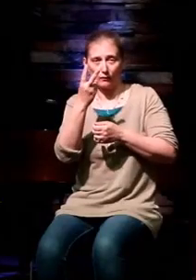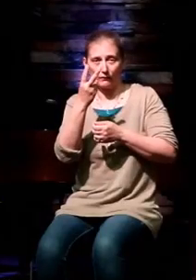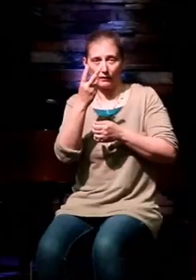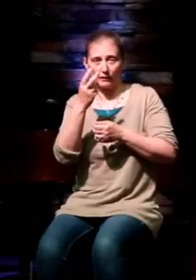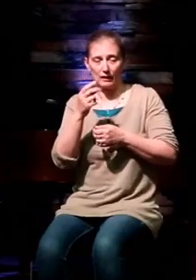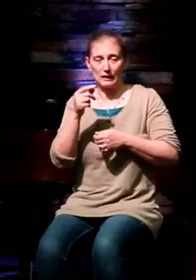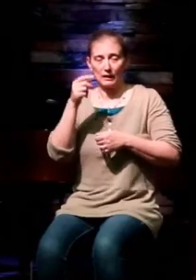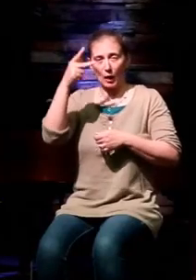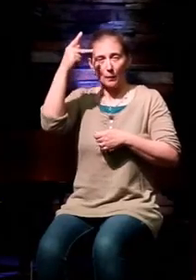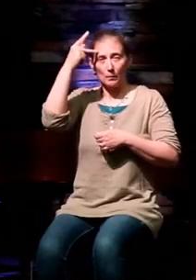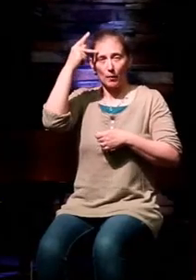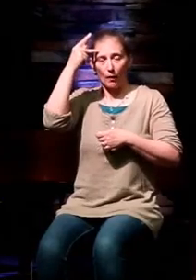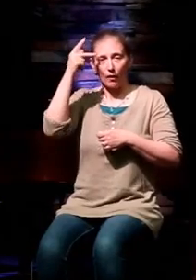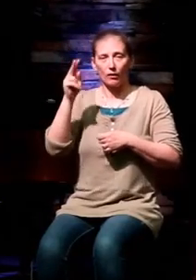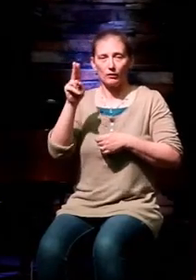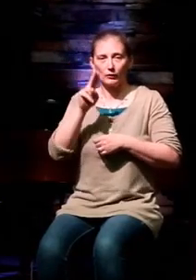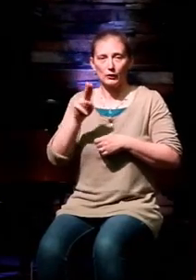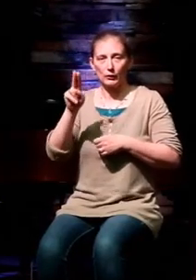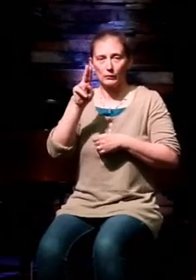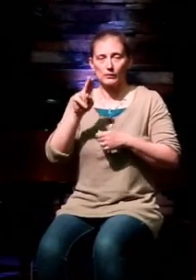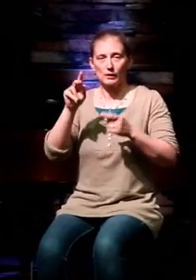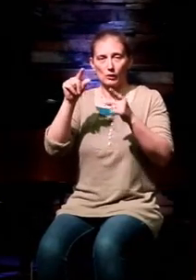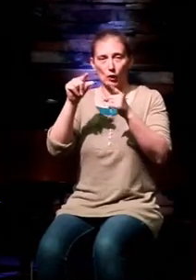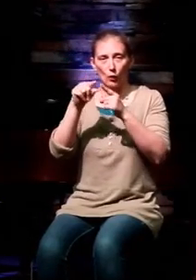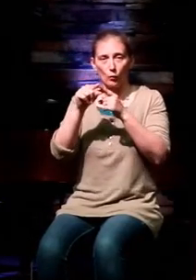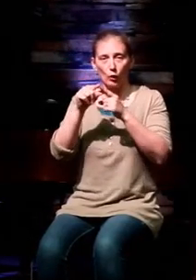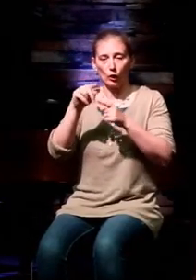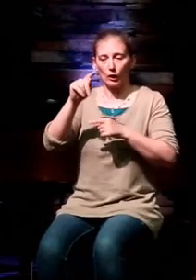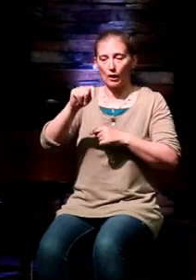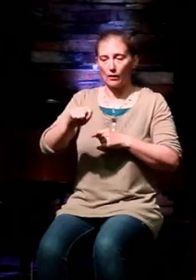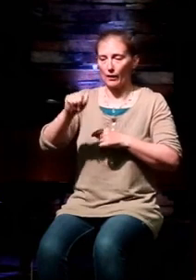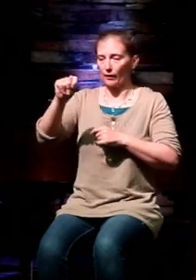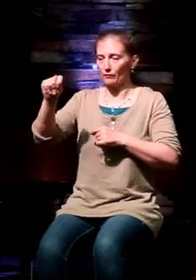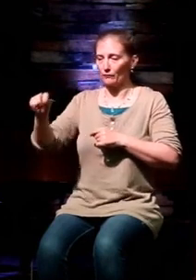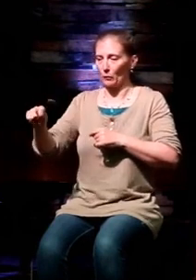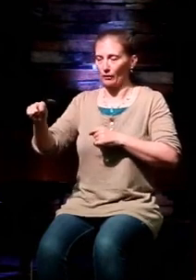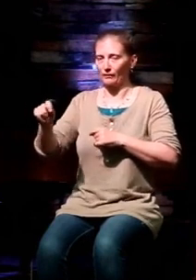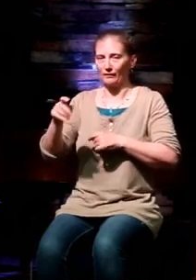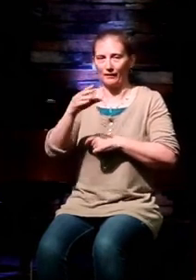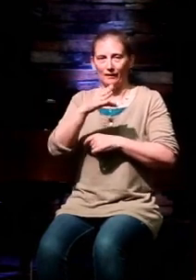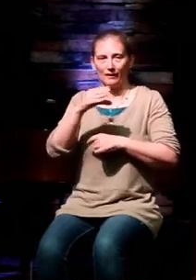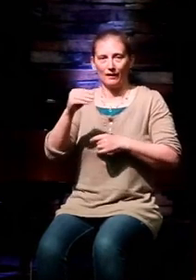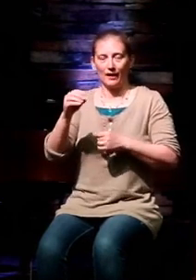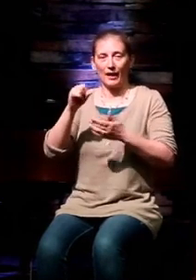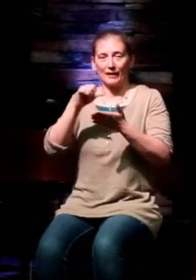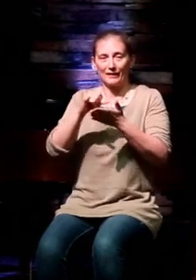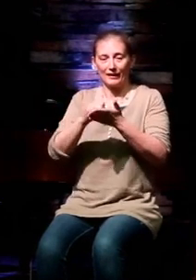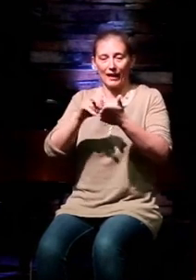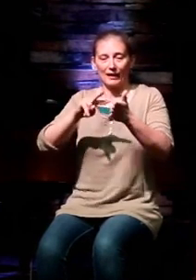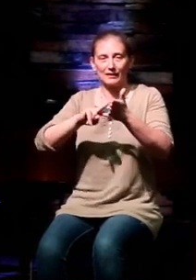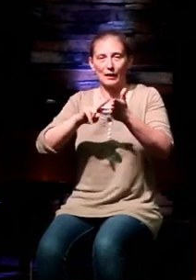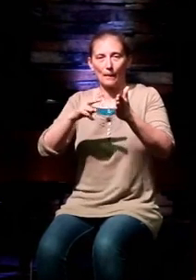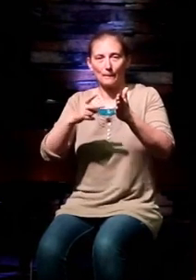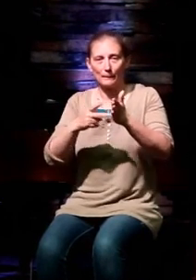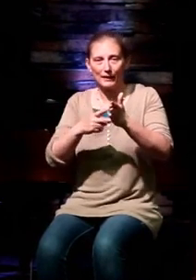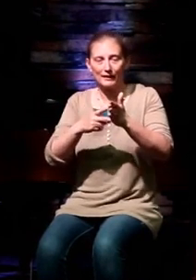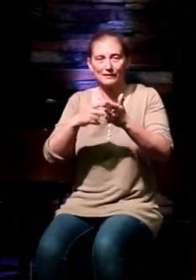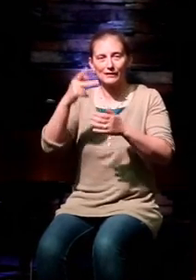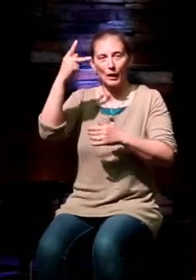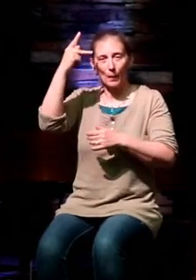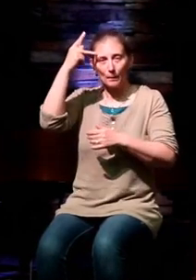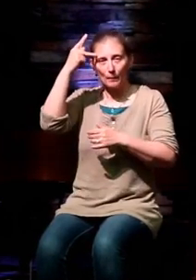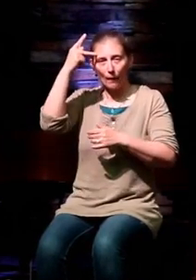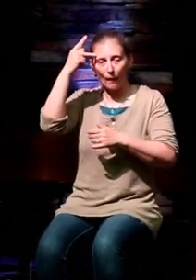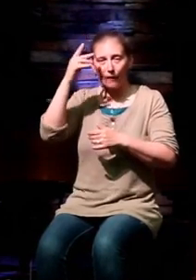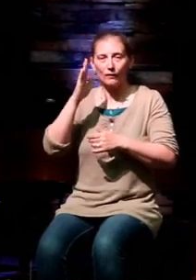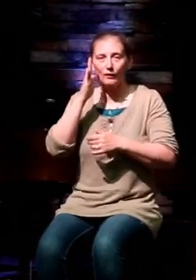word therefore in the Bible, it's always turning a corner to application. Paul is saying, I've laid down some truths for you. Here's